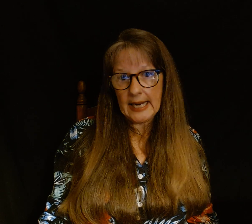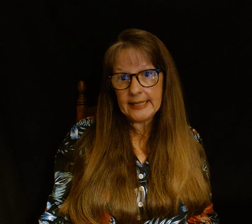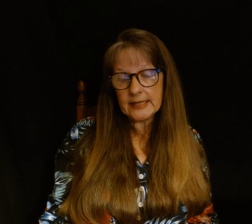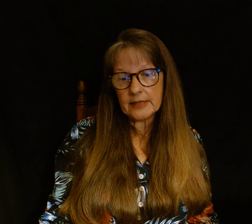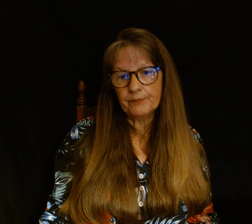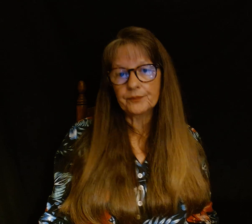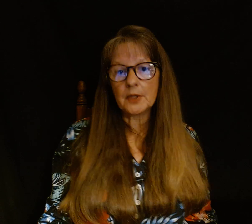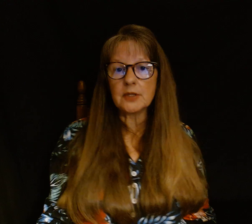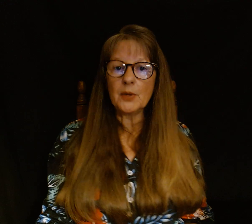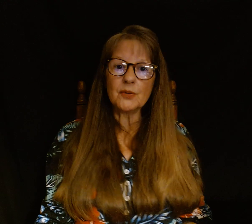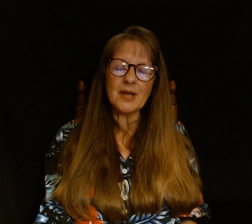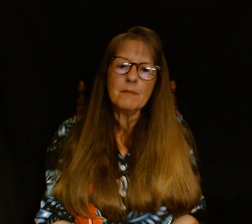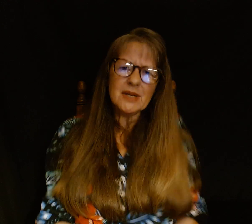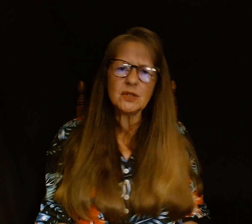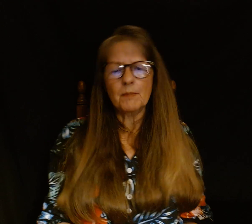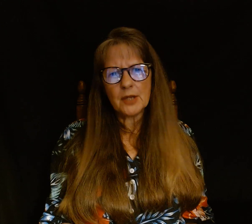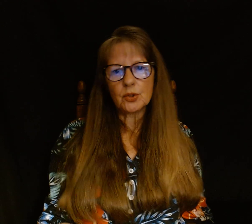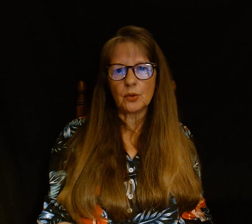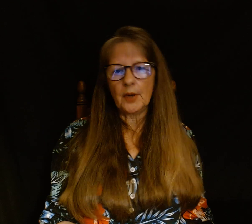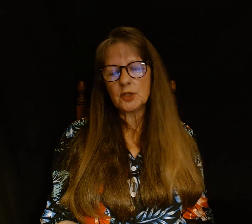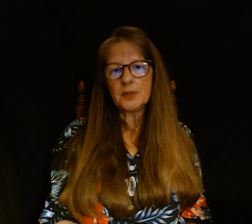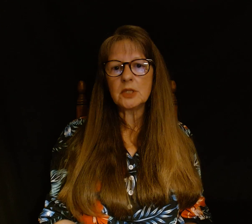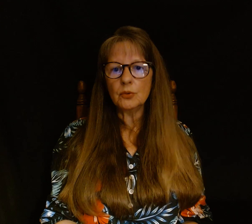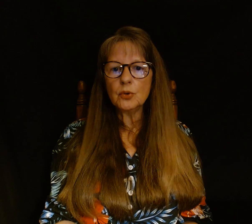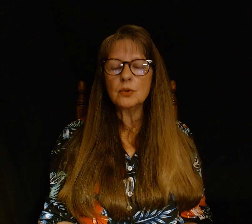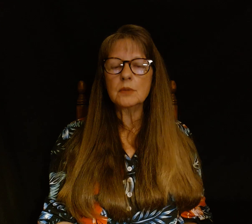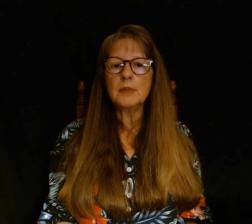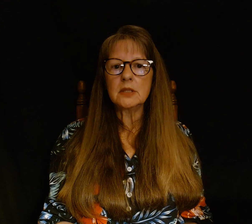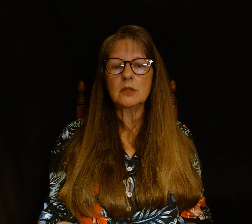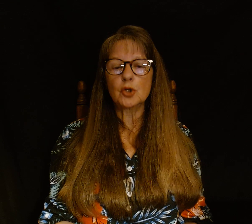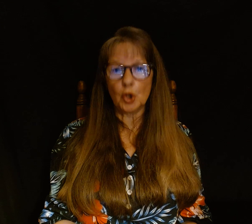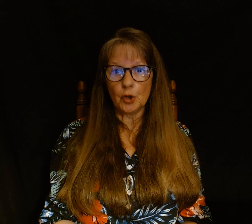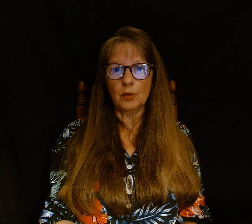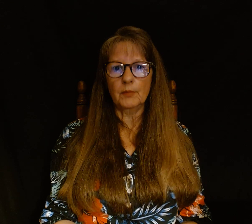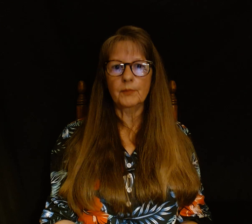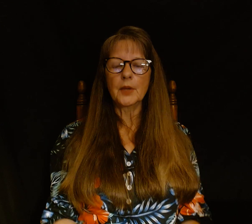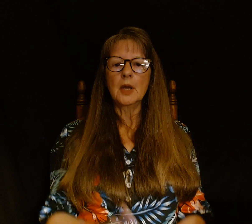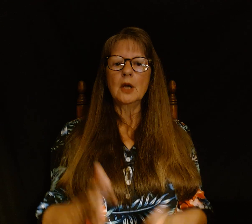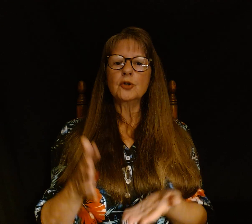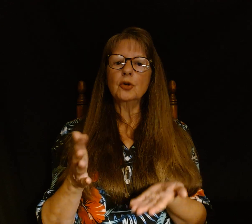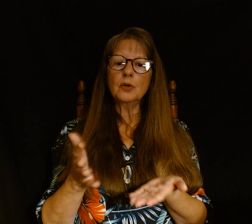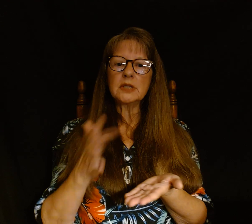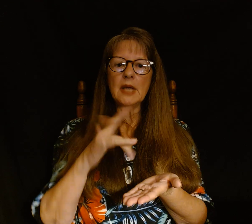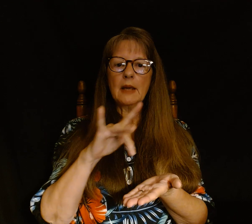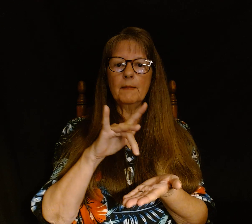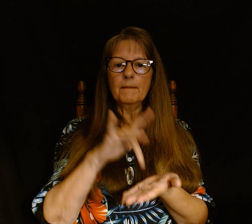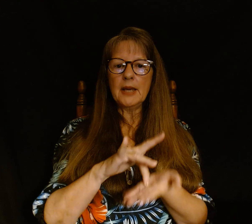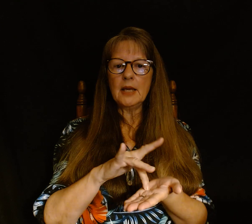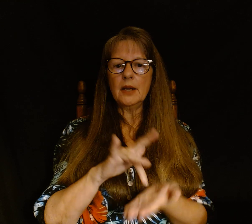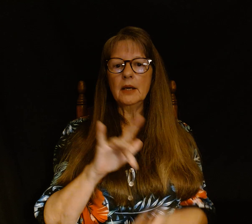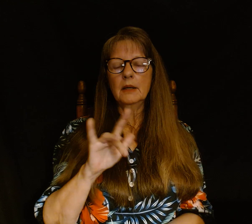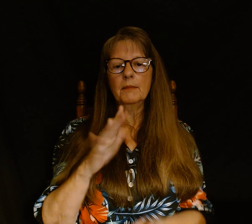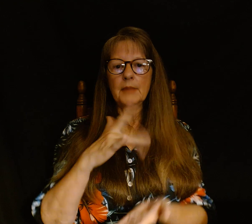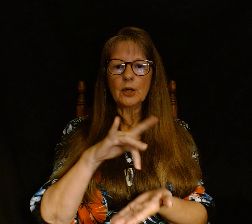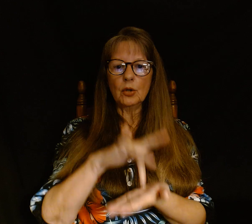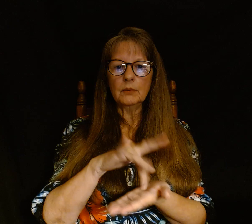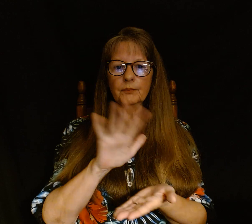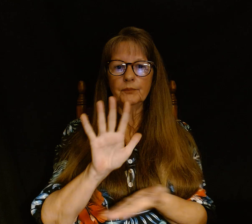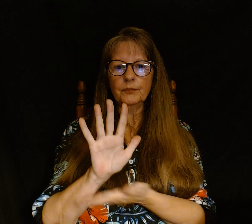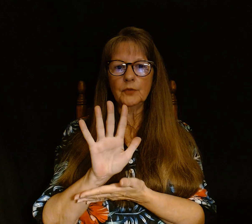grades, because we don't say mid-semester grades, we still use mid-term. So you could say middle. You take